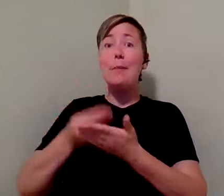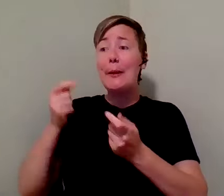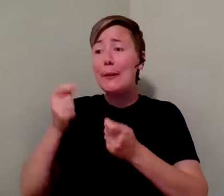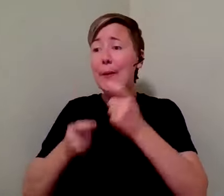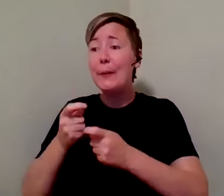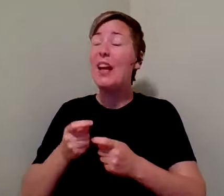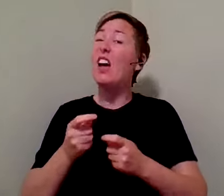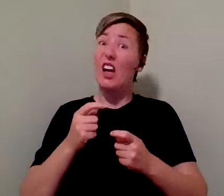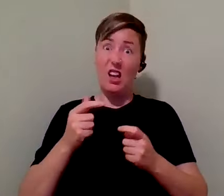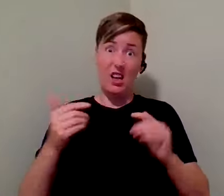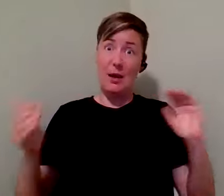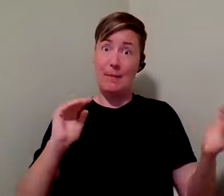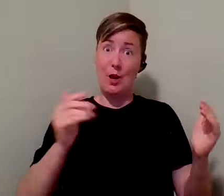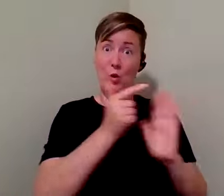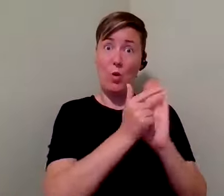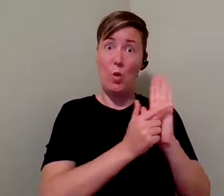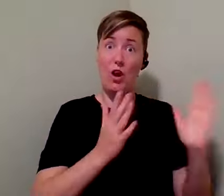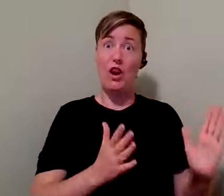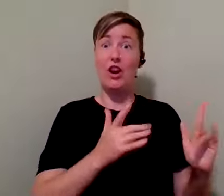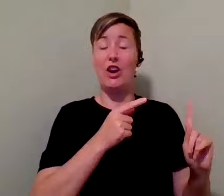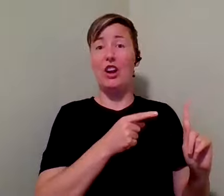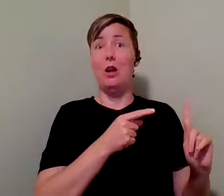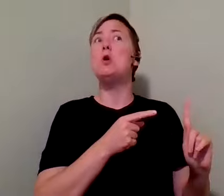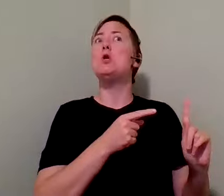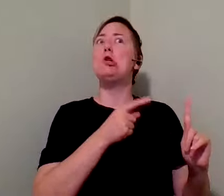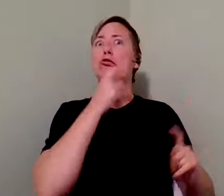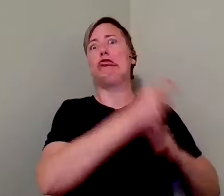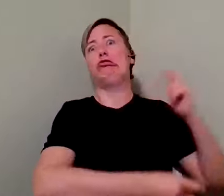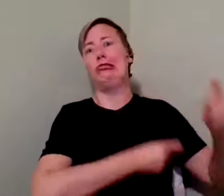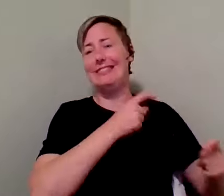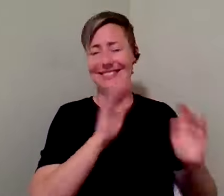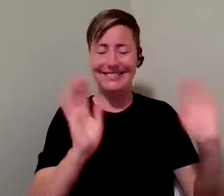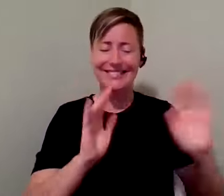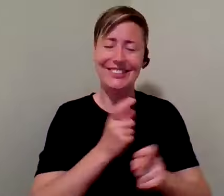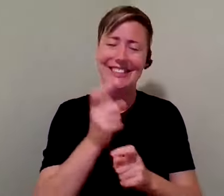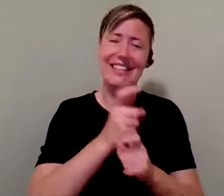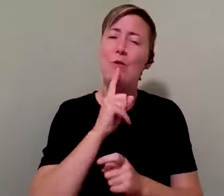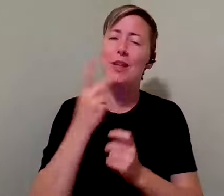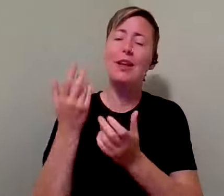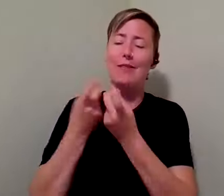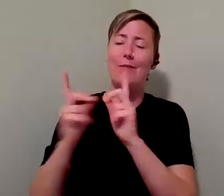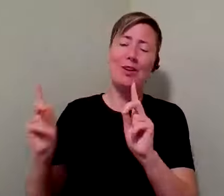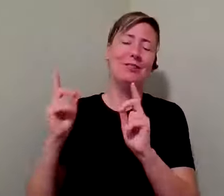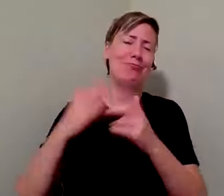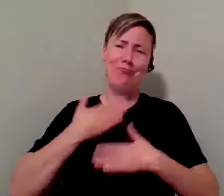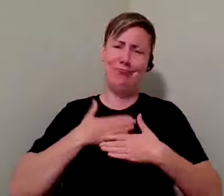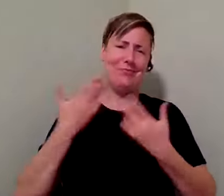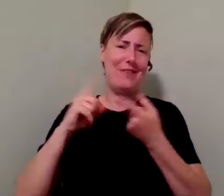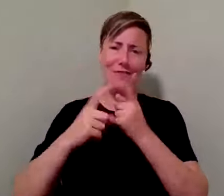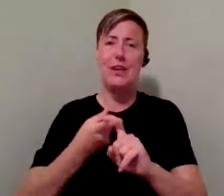son that's actually is very amicable. I'm kidding. She's sober and so am I. We've both done the big book, and you know it's an amicable divorce. It